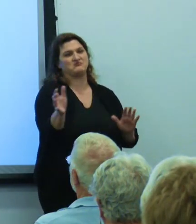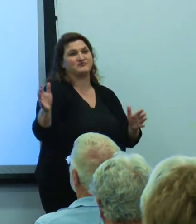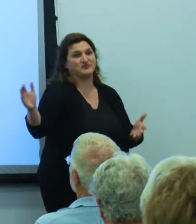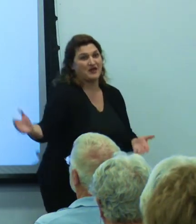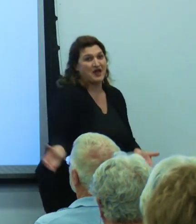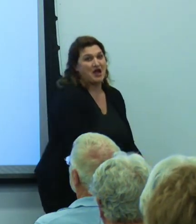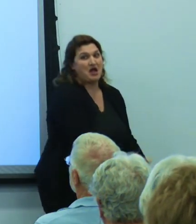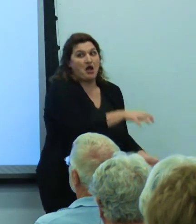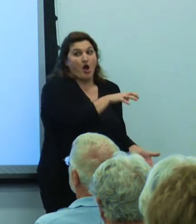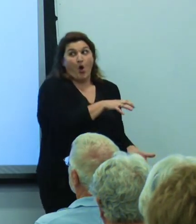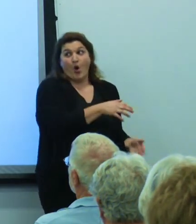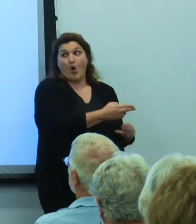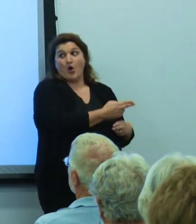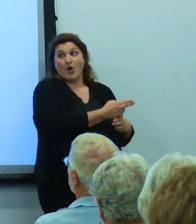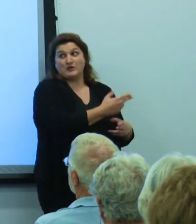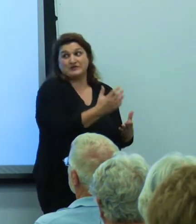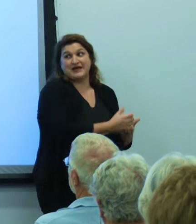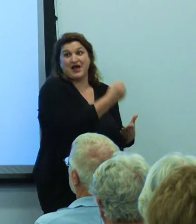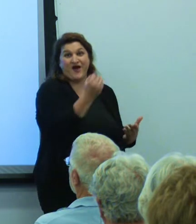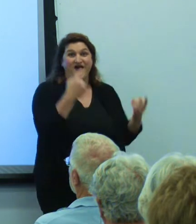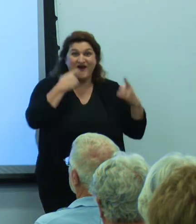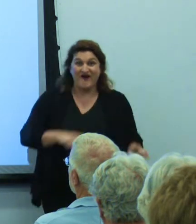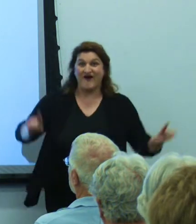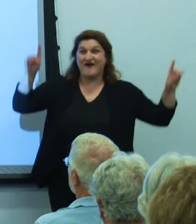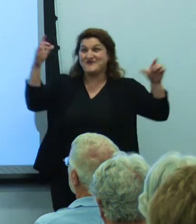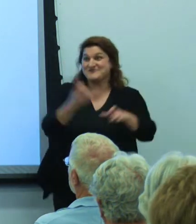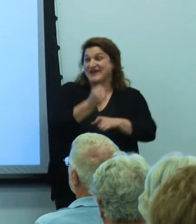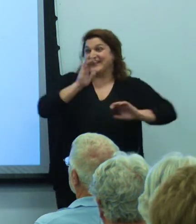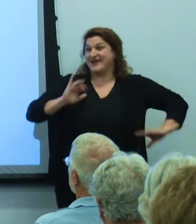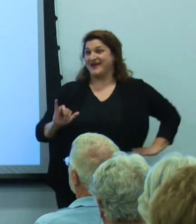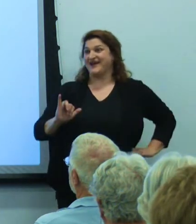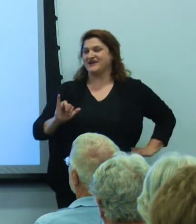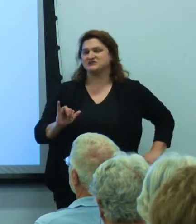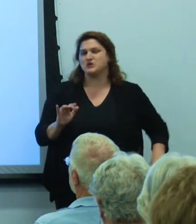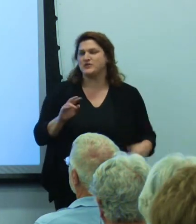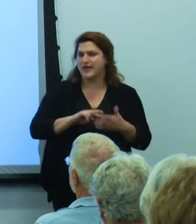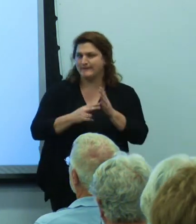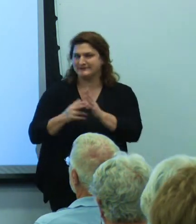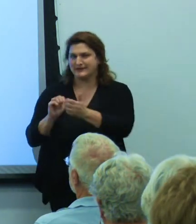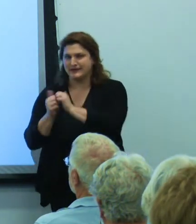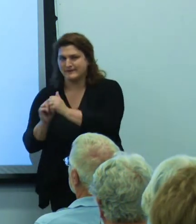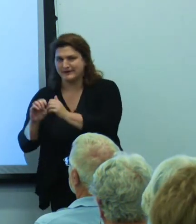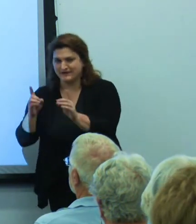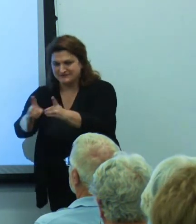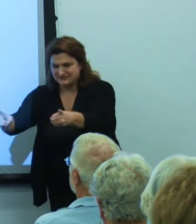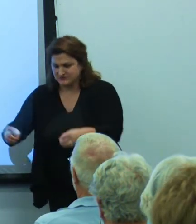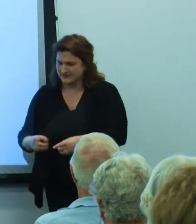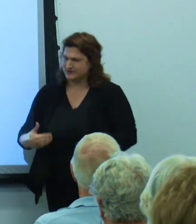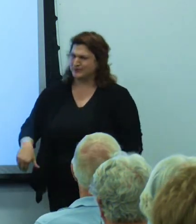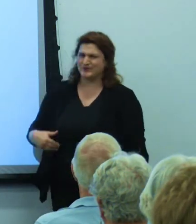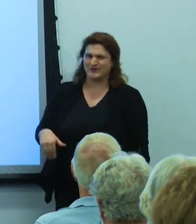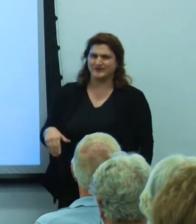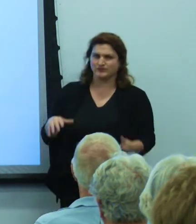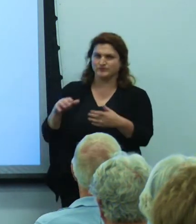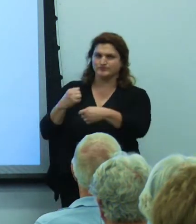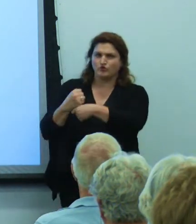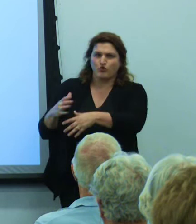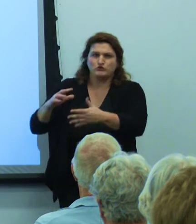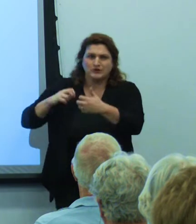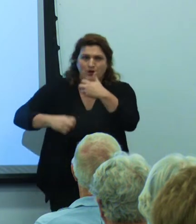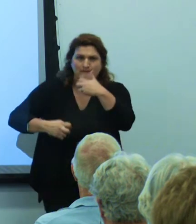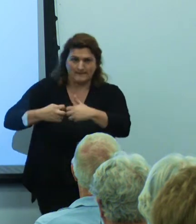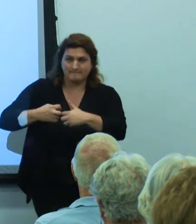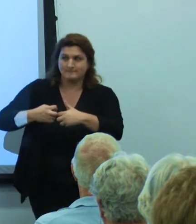the competitive districts become really problematic. And so kind of the close one, you know, the one that you could say,